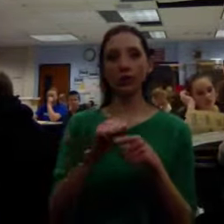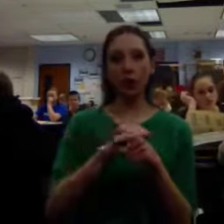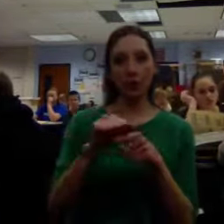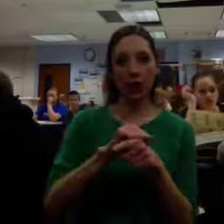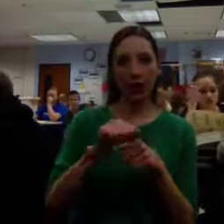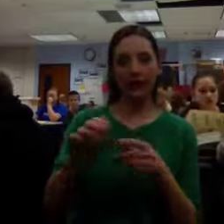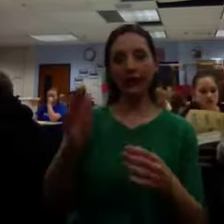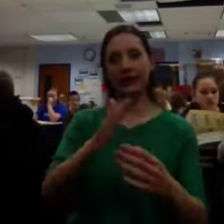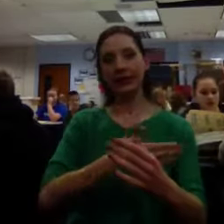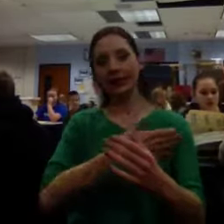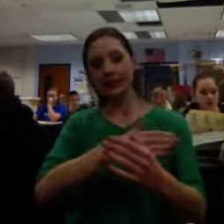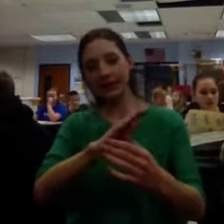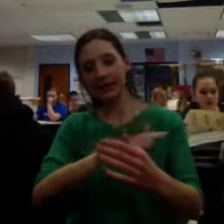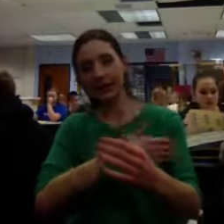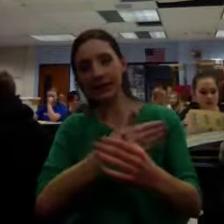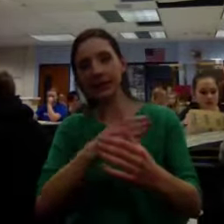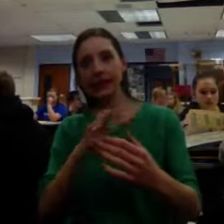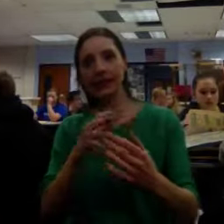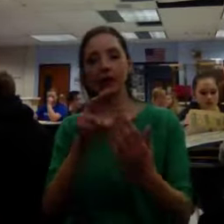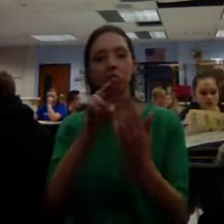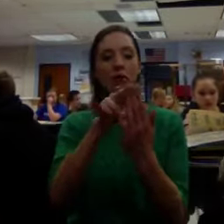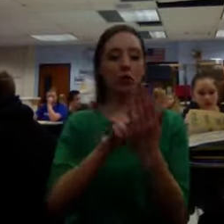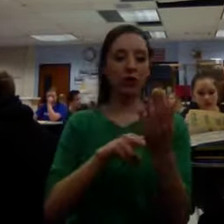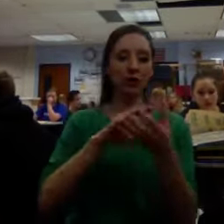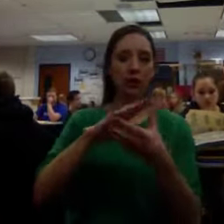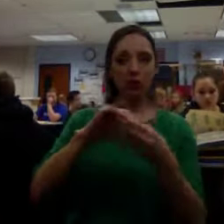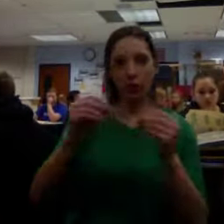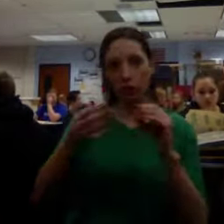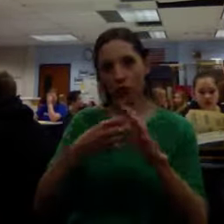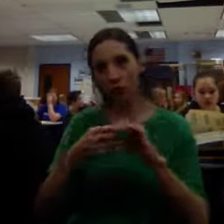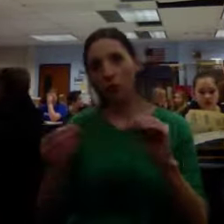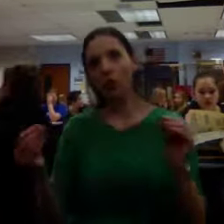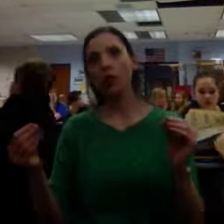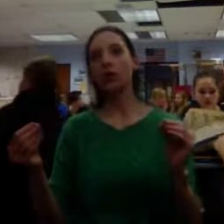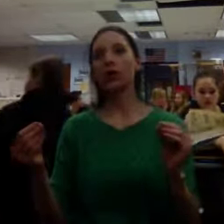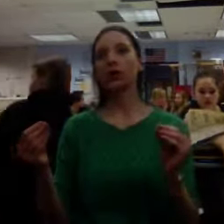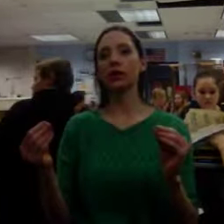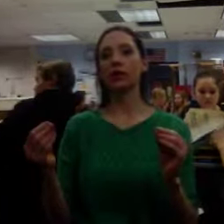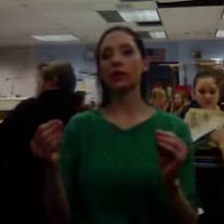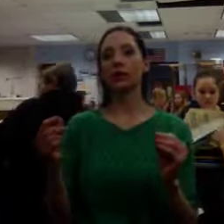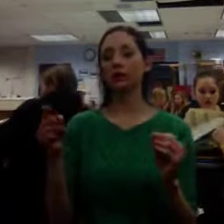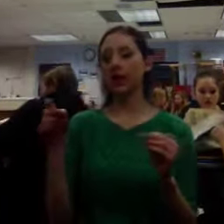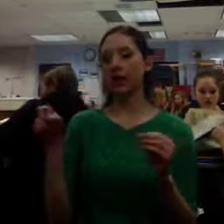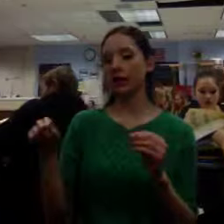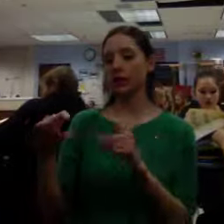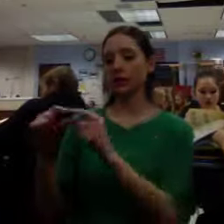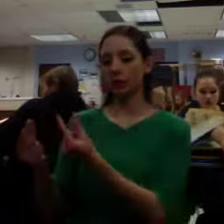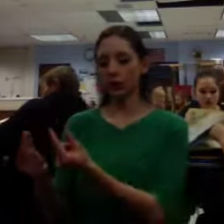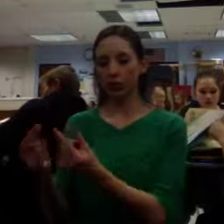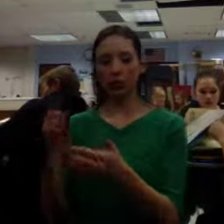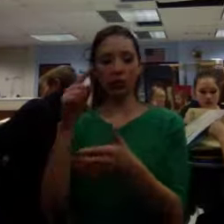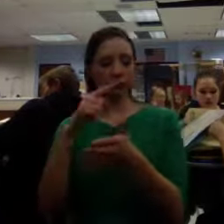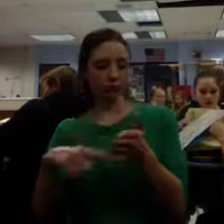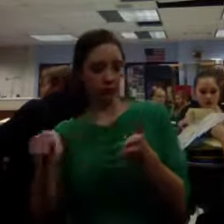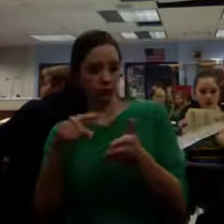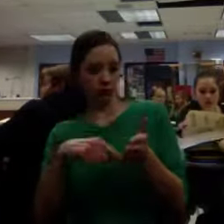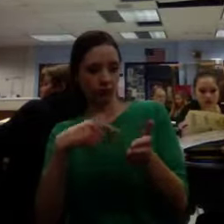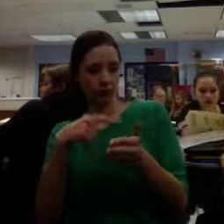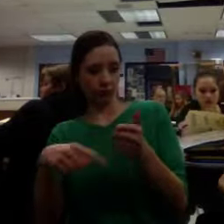perform it for your kids, okay? All right, and then I would also highly recommend that you don't just perform it